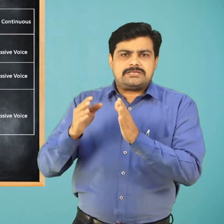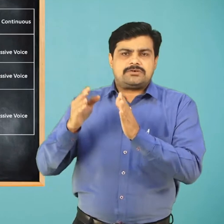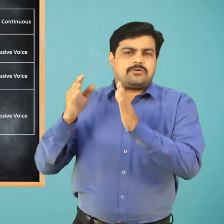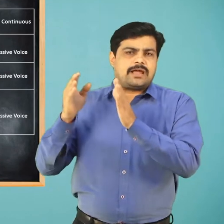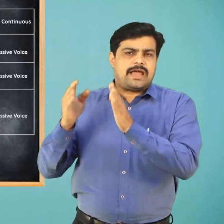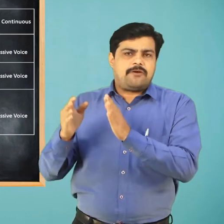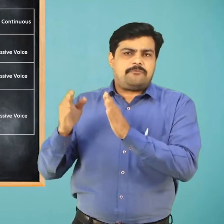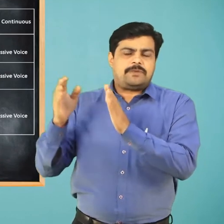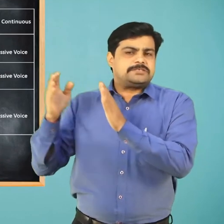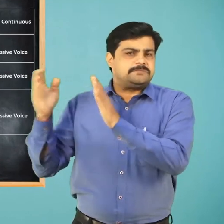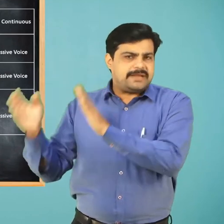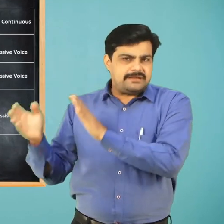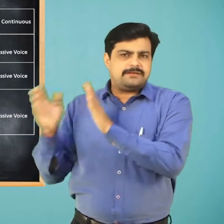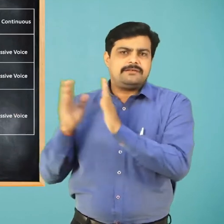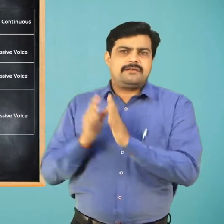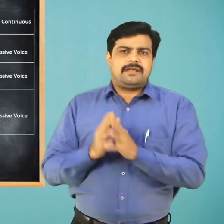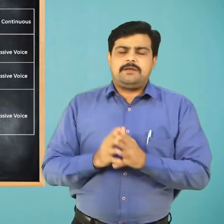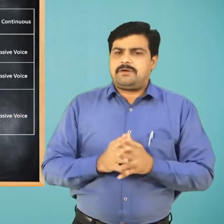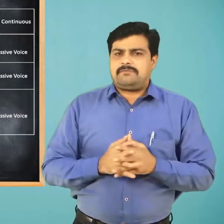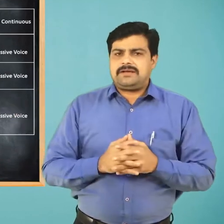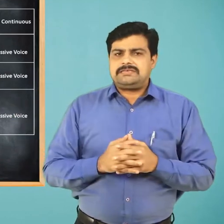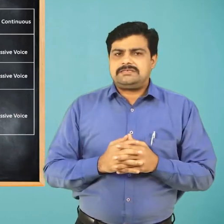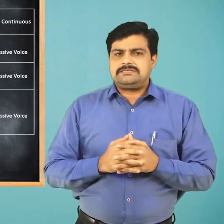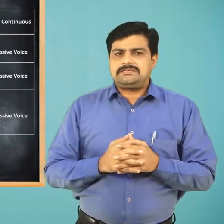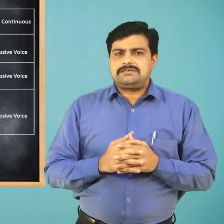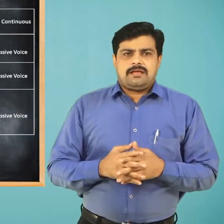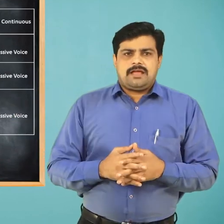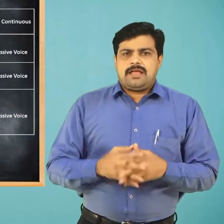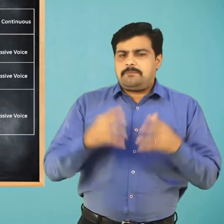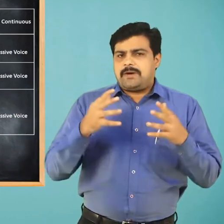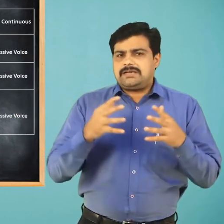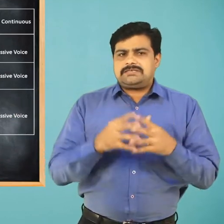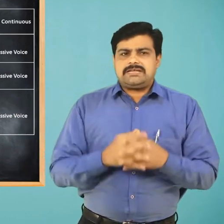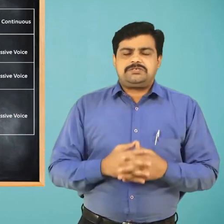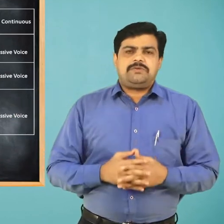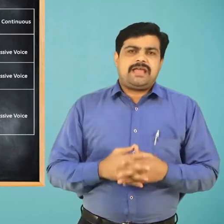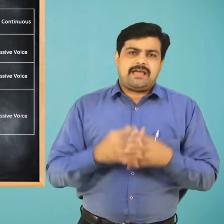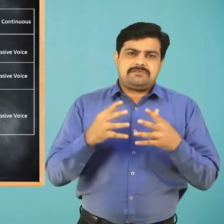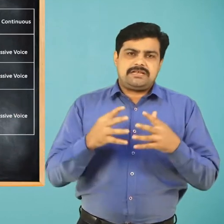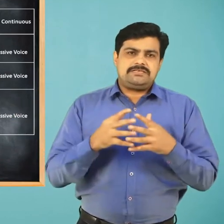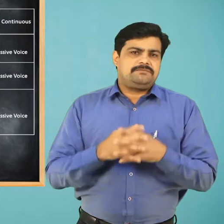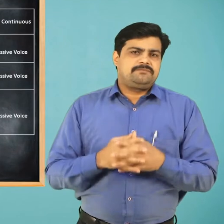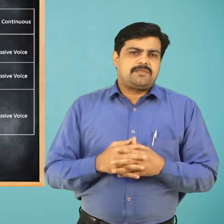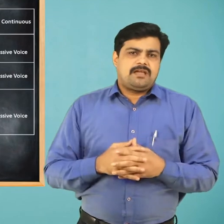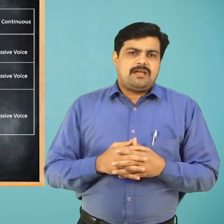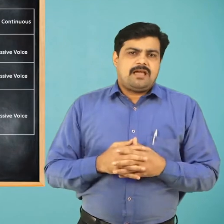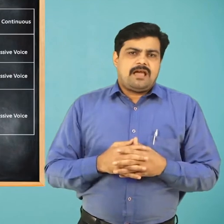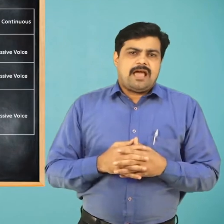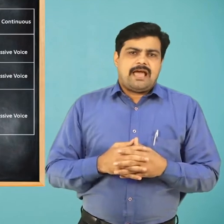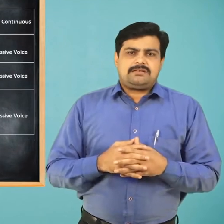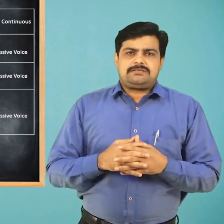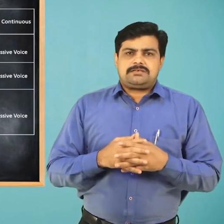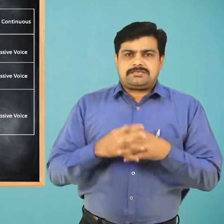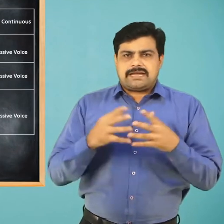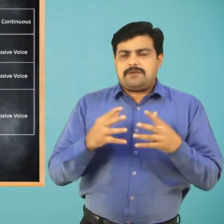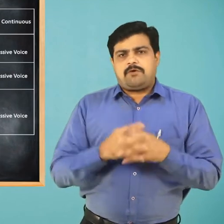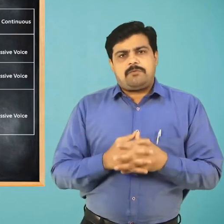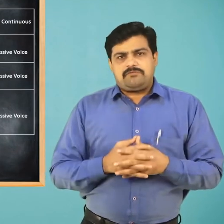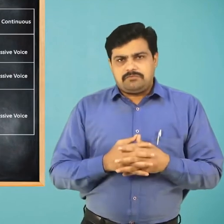or have plus been in perfect tense. In past tense, we have did, and a second form of the